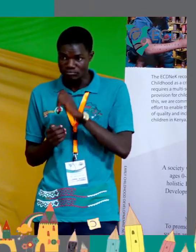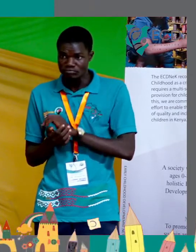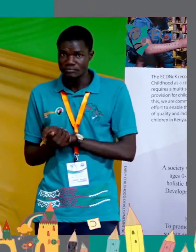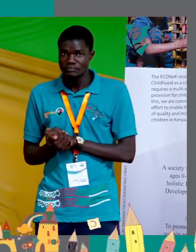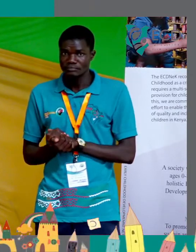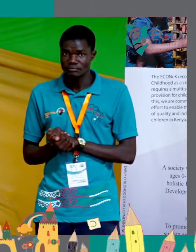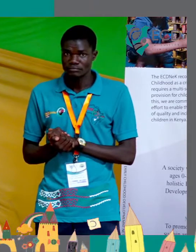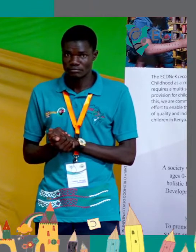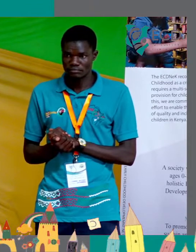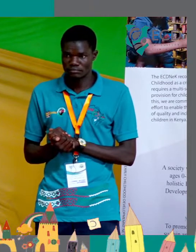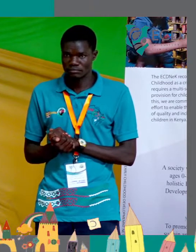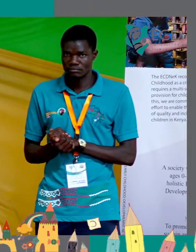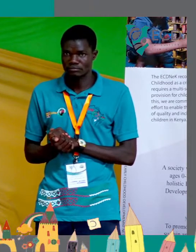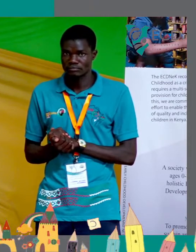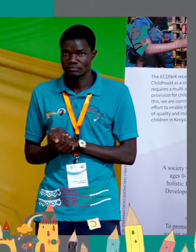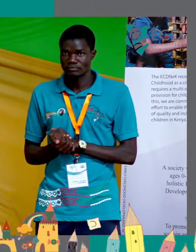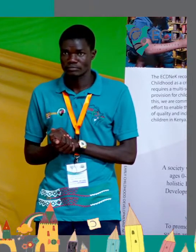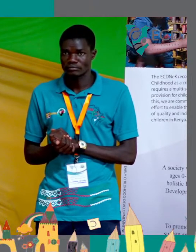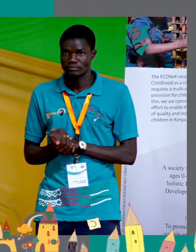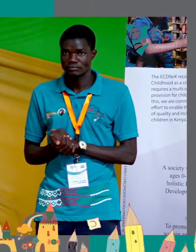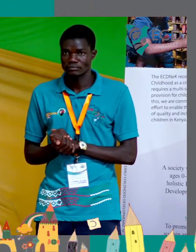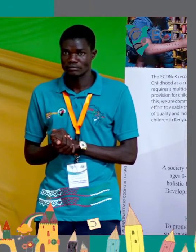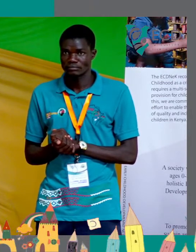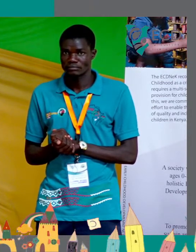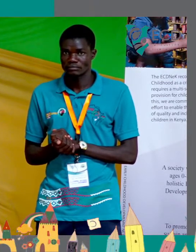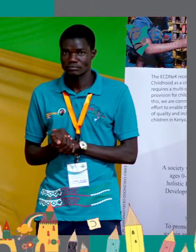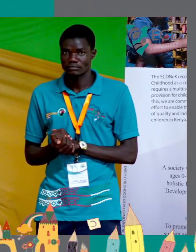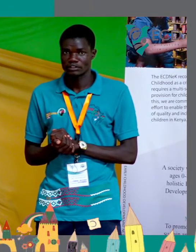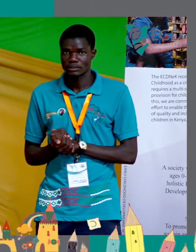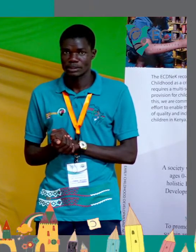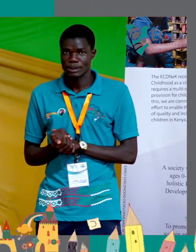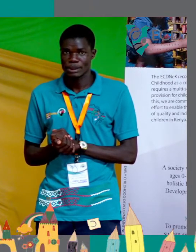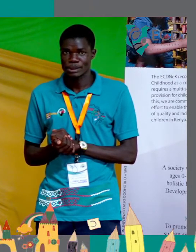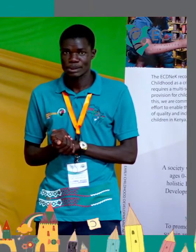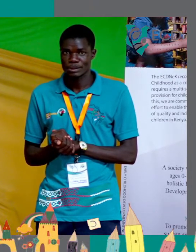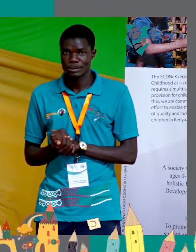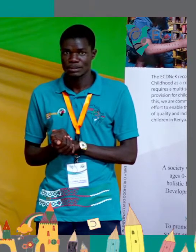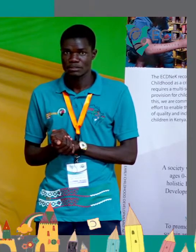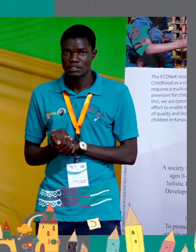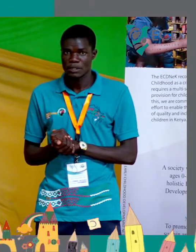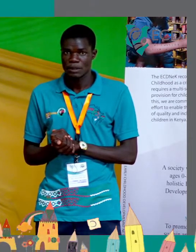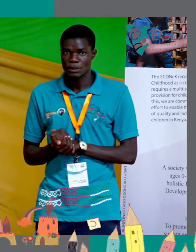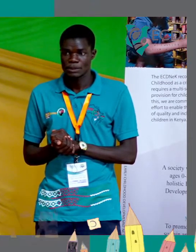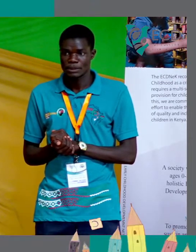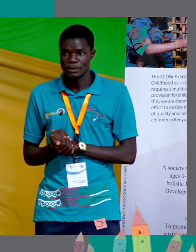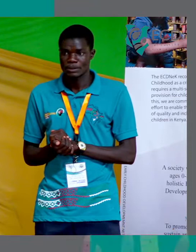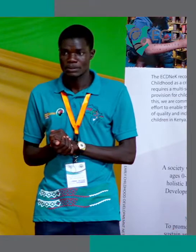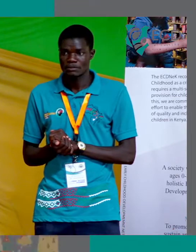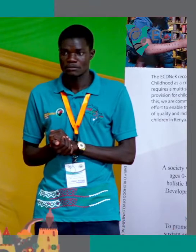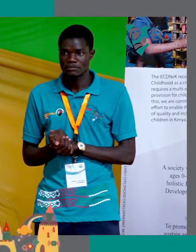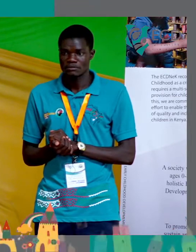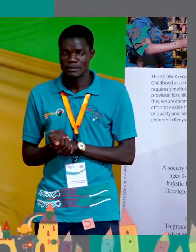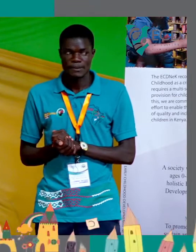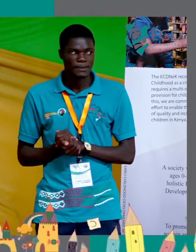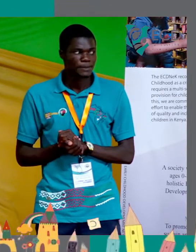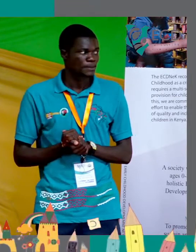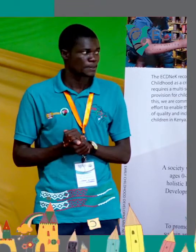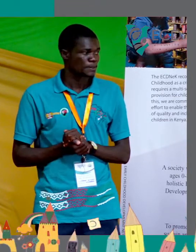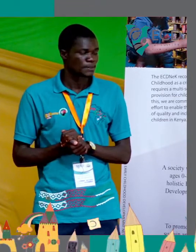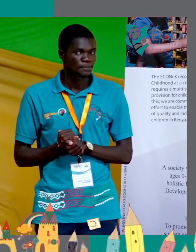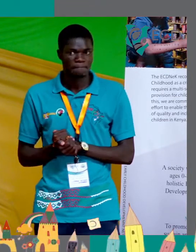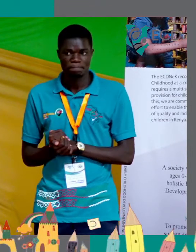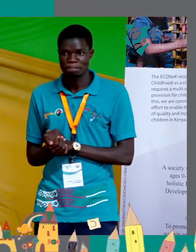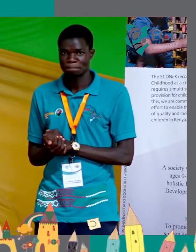performed. So we can see over time from when we've been tracking these indicators, from